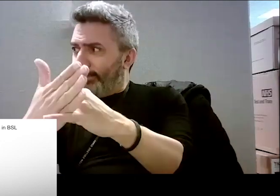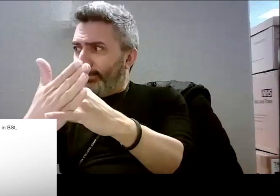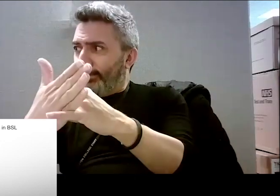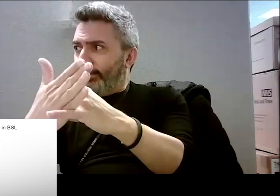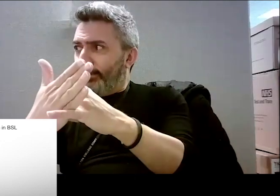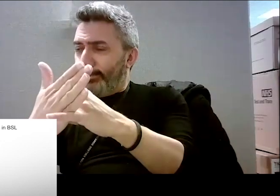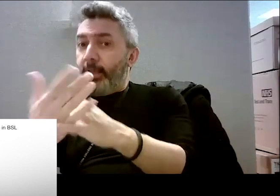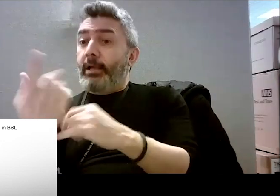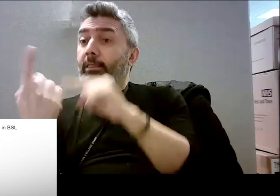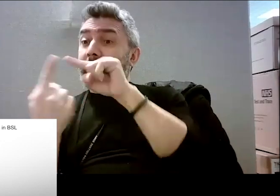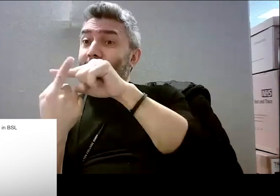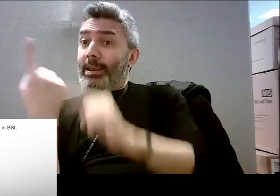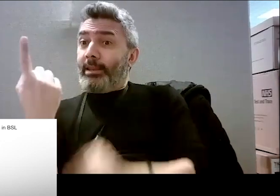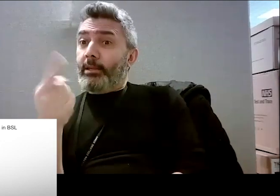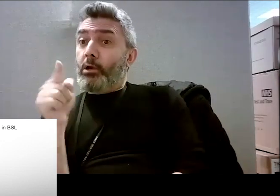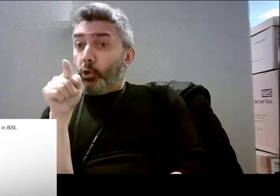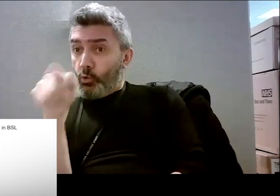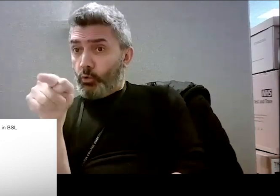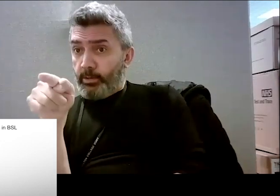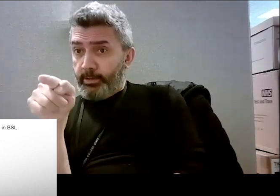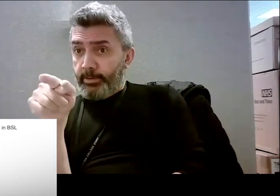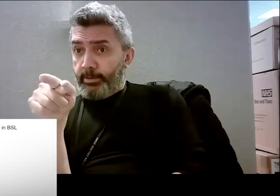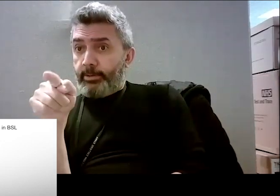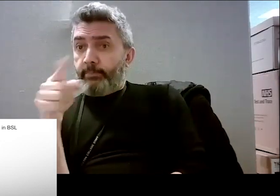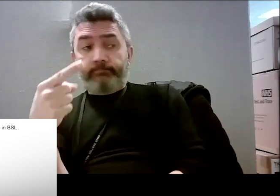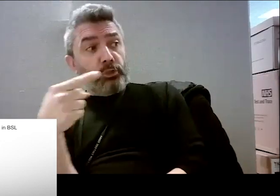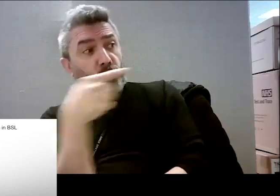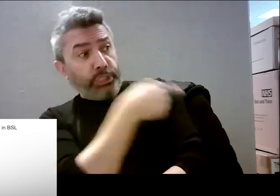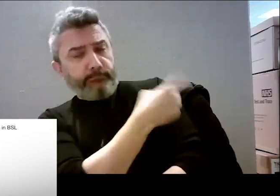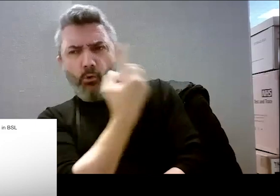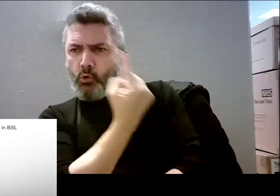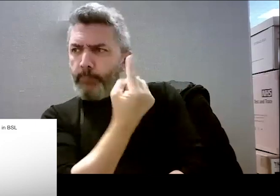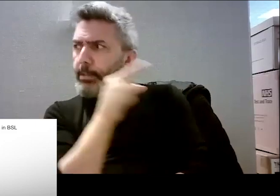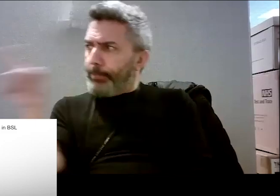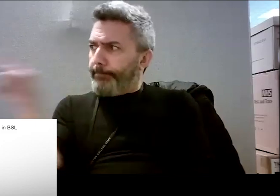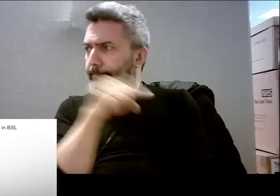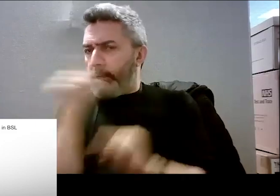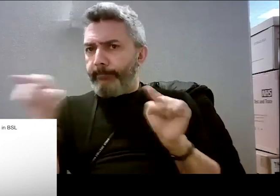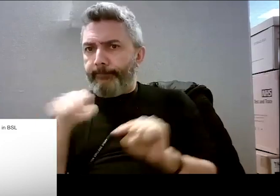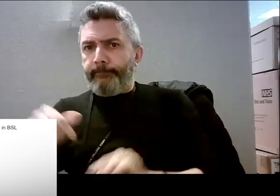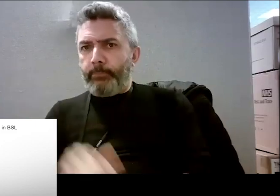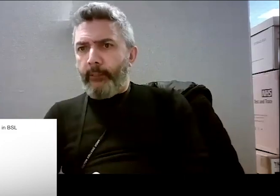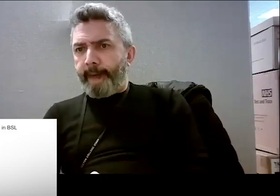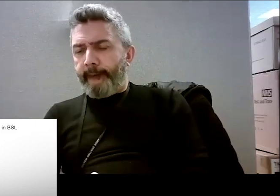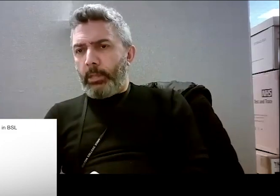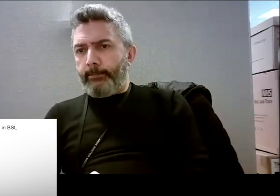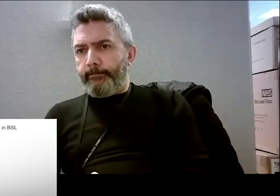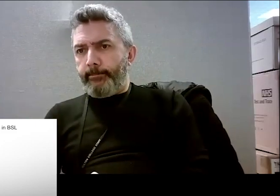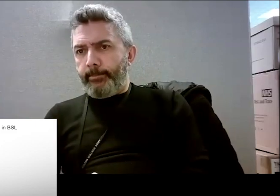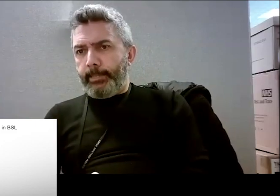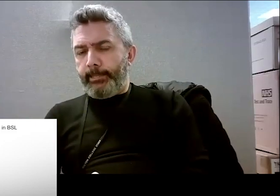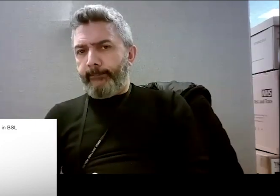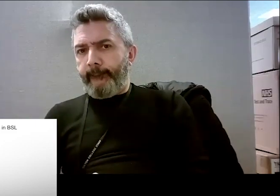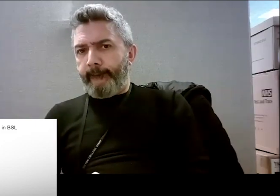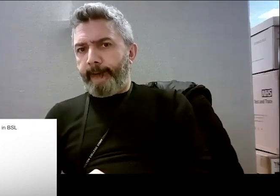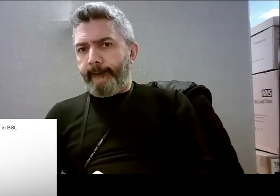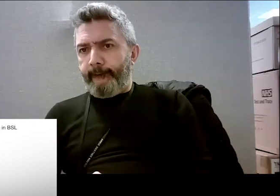So remember, the question in sign language always goes at the end, and we can point as well to people. So